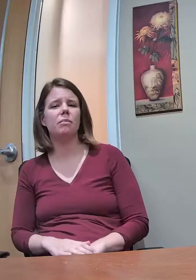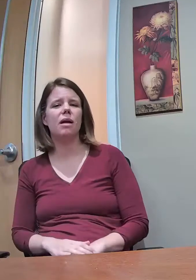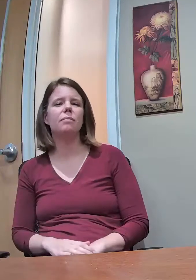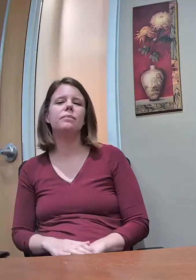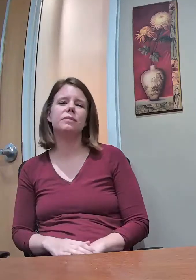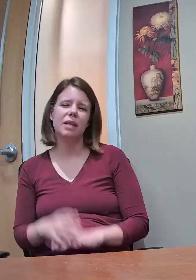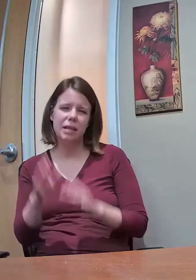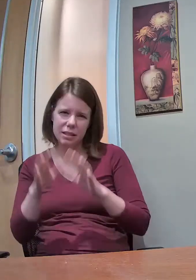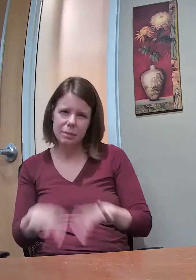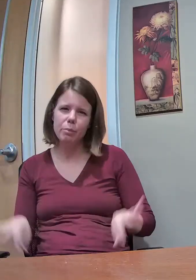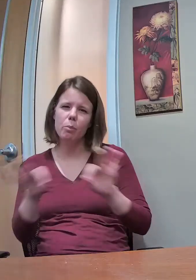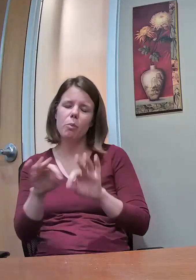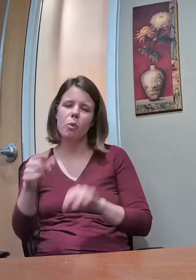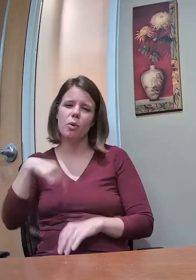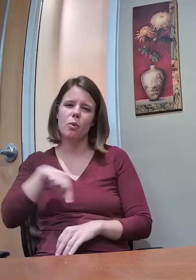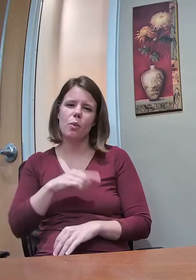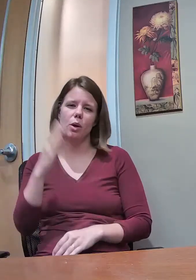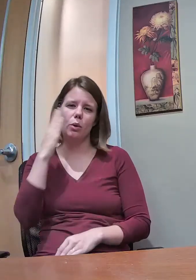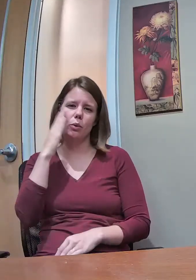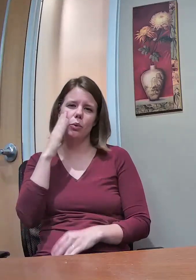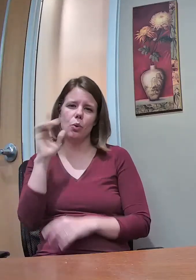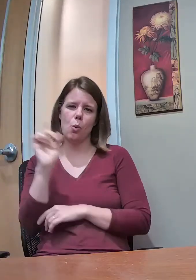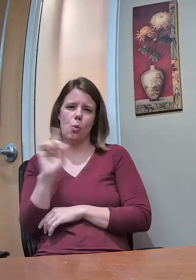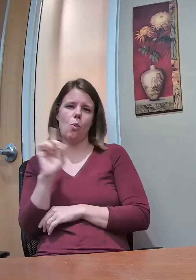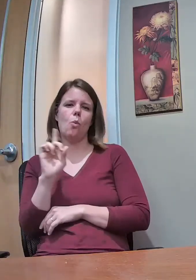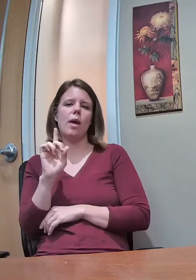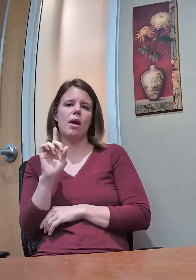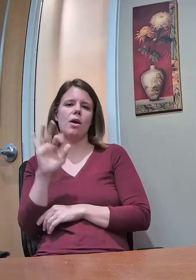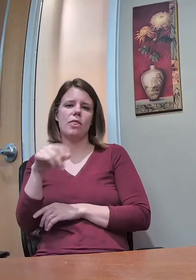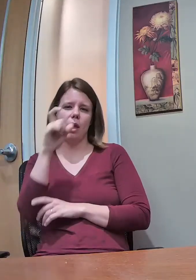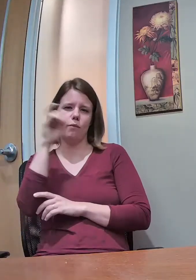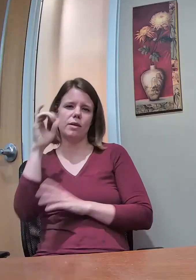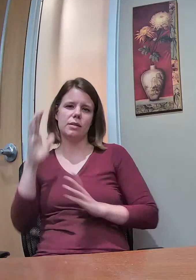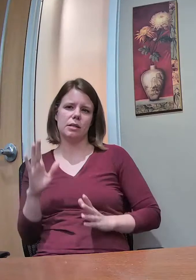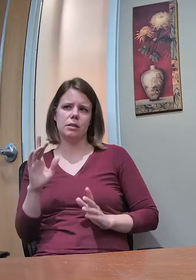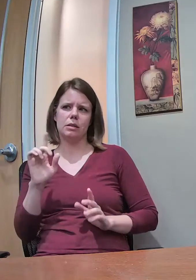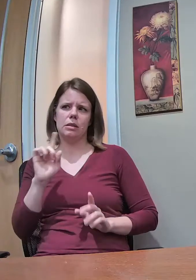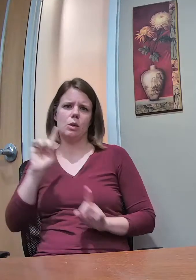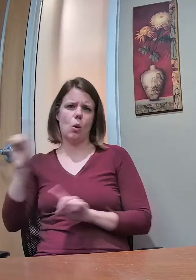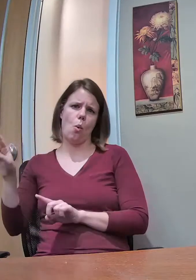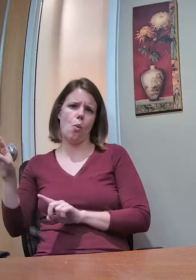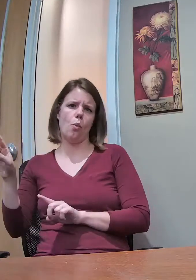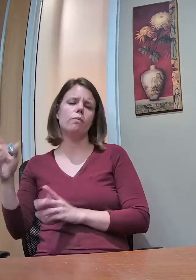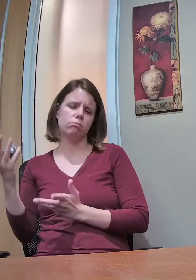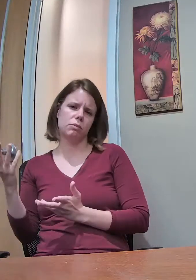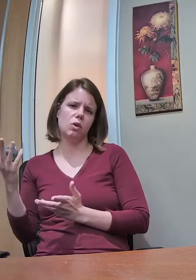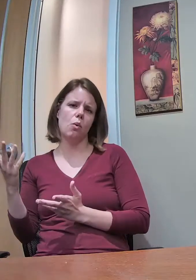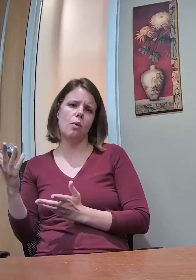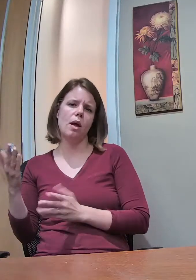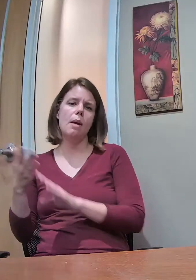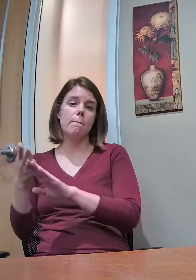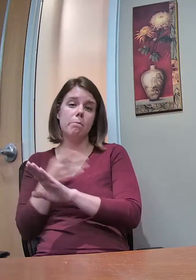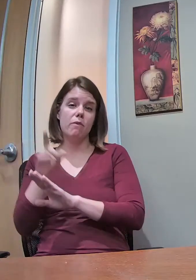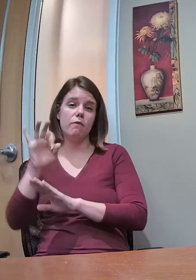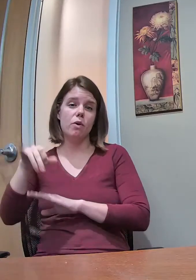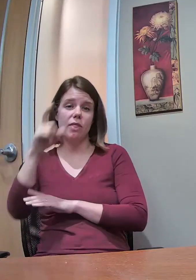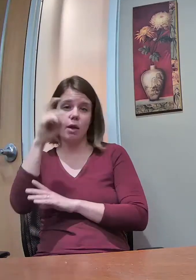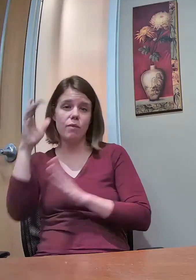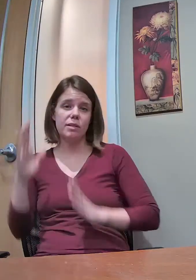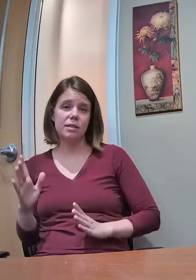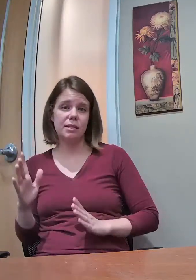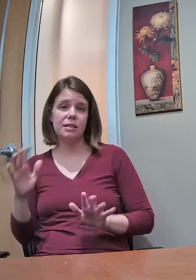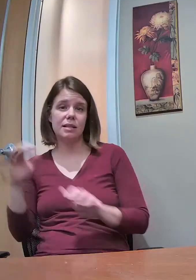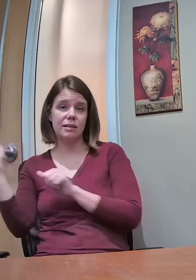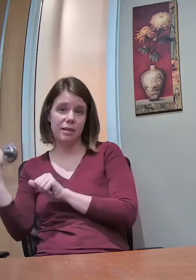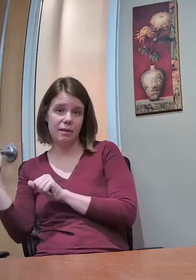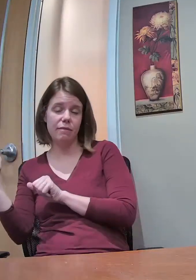are. So there's two types of short-term day absences. There's essential day absences and the social